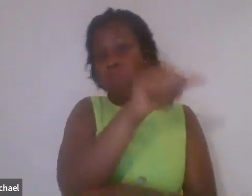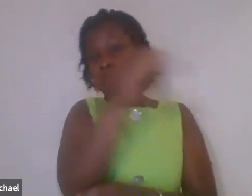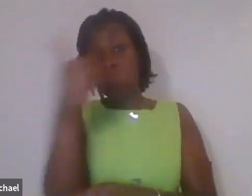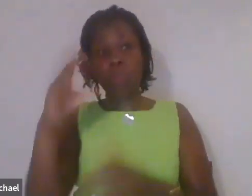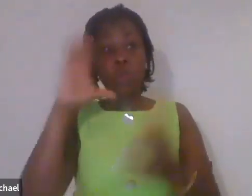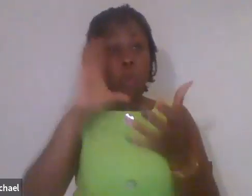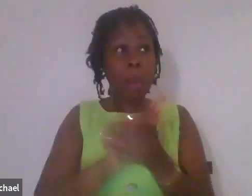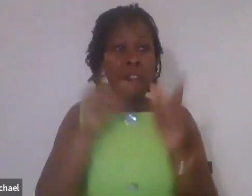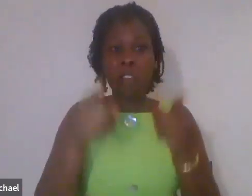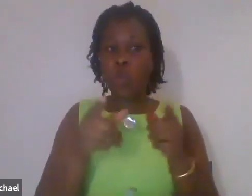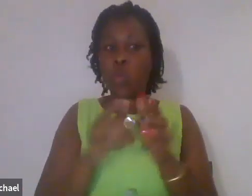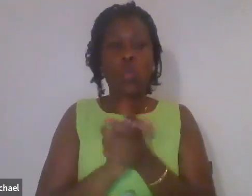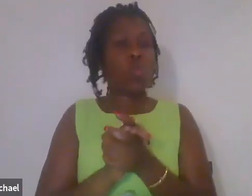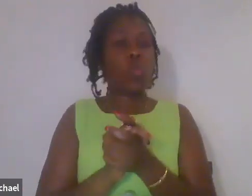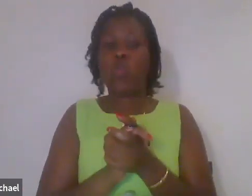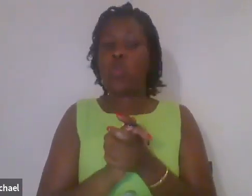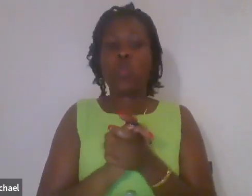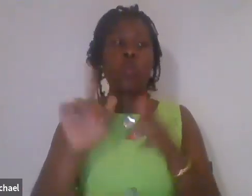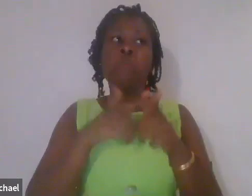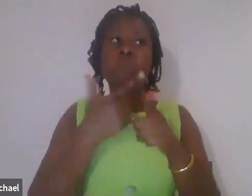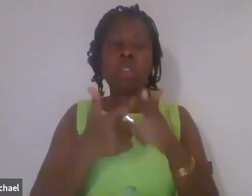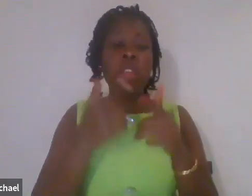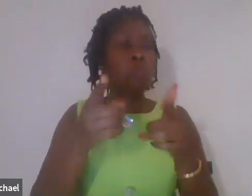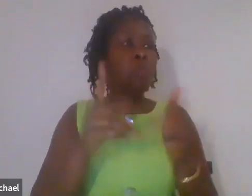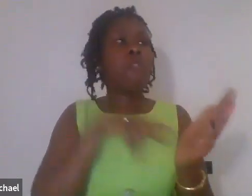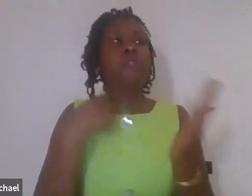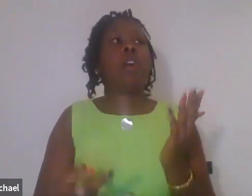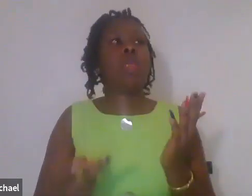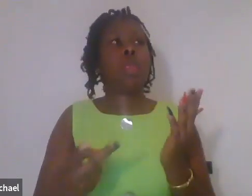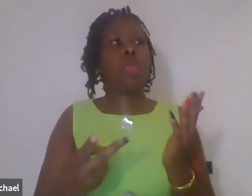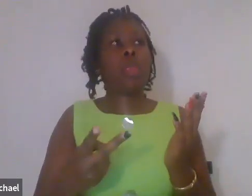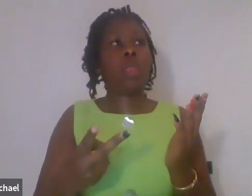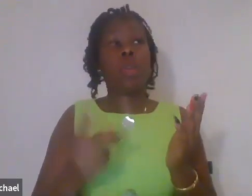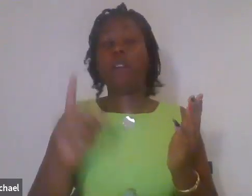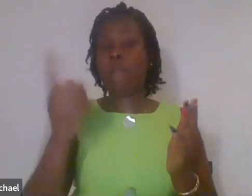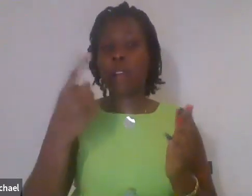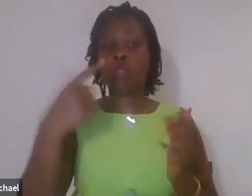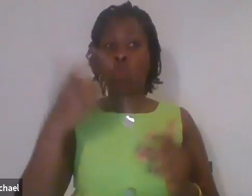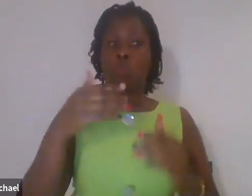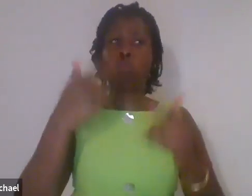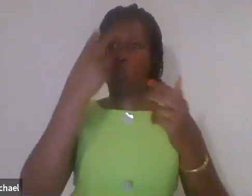if you wait for someone else to trust and believe in you, then you'll fail.